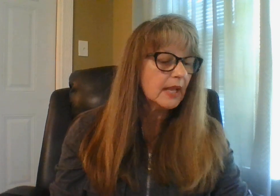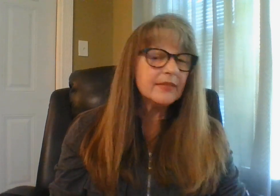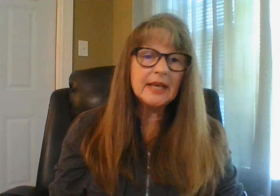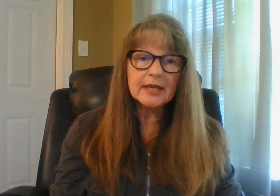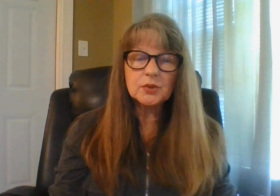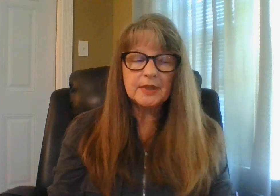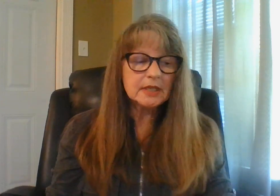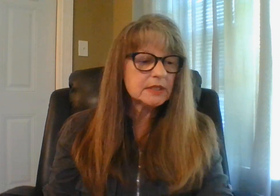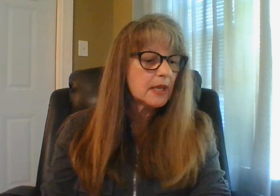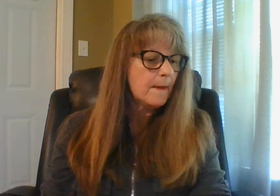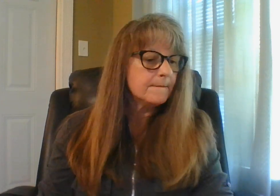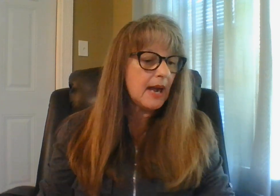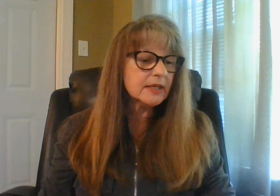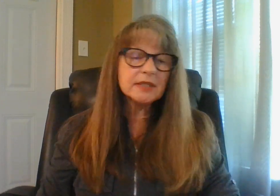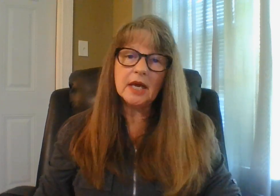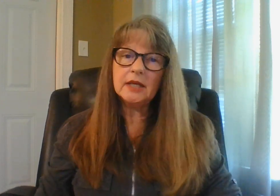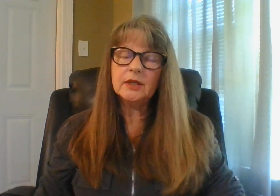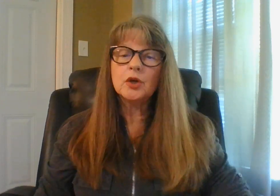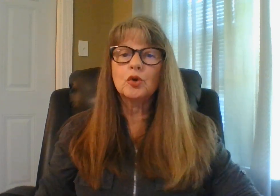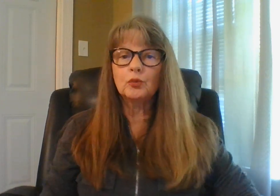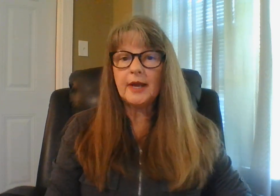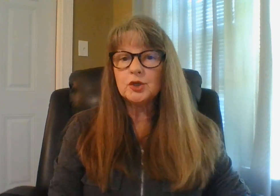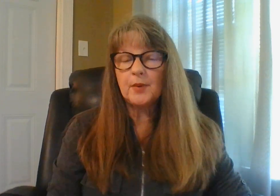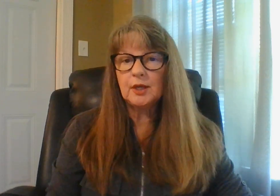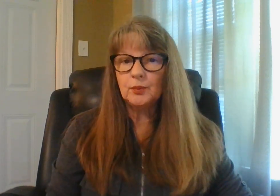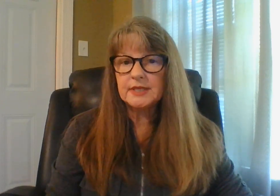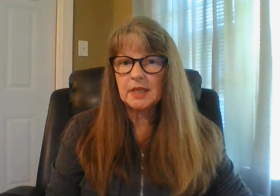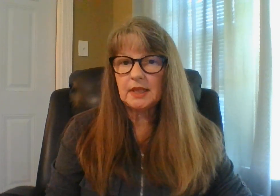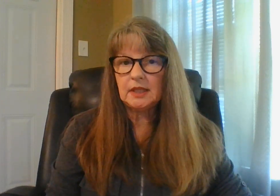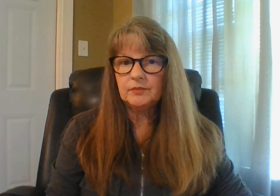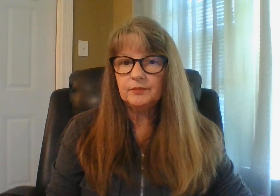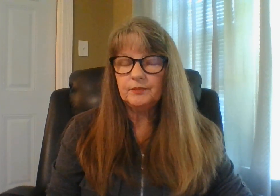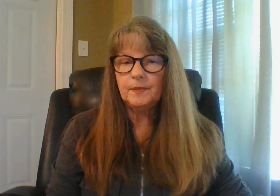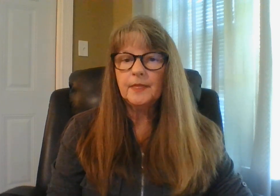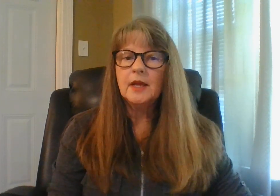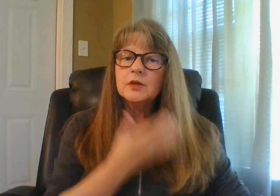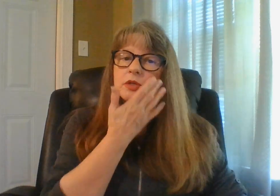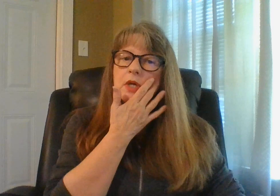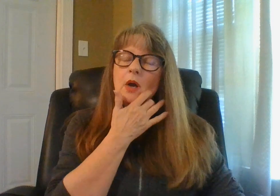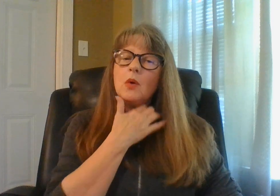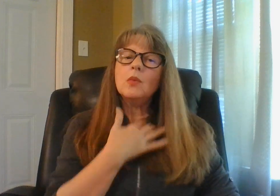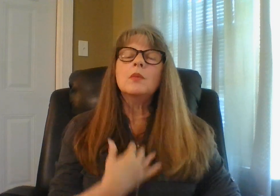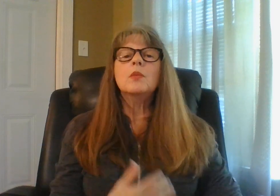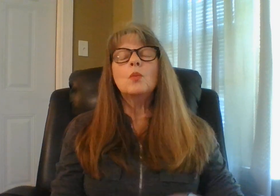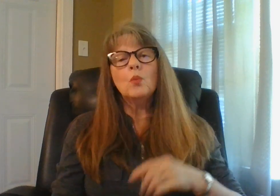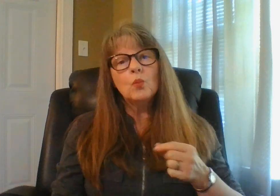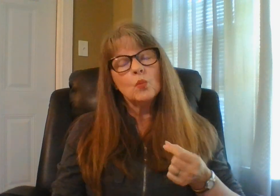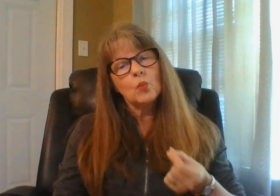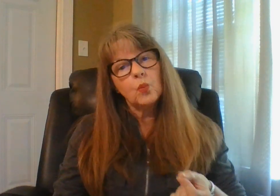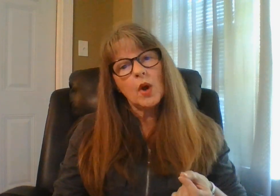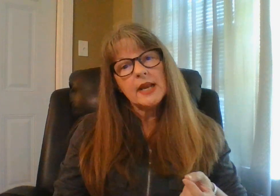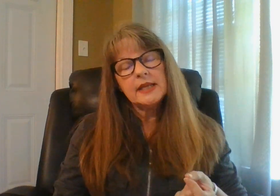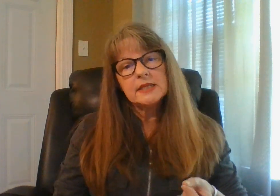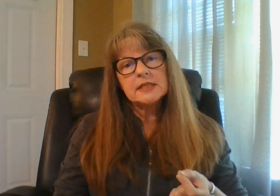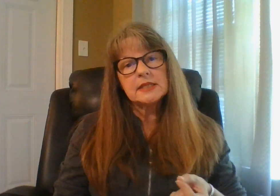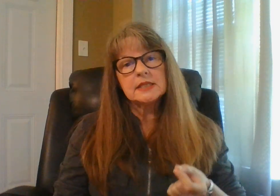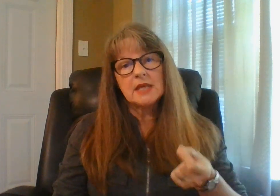The next one is, my son graduated recently. So what is the